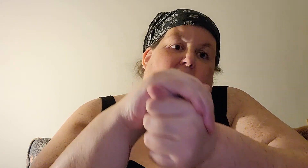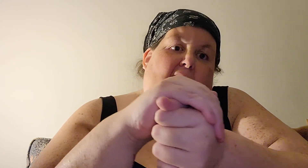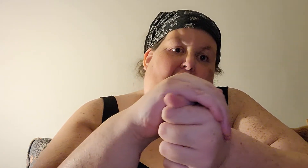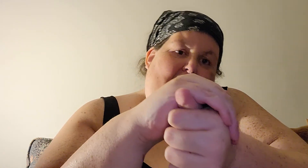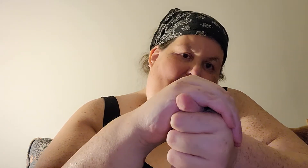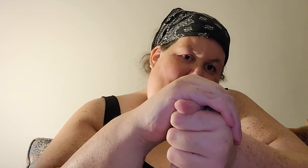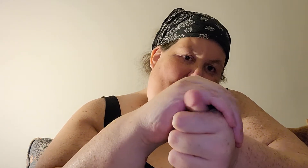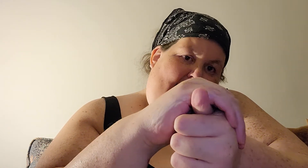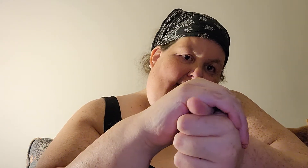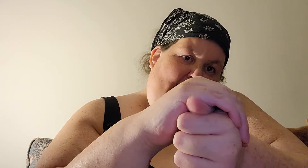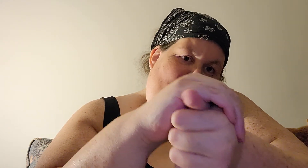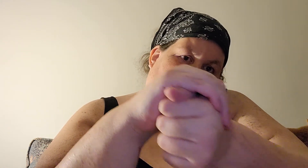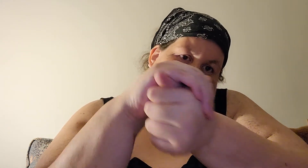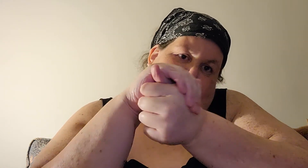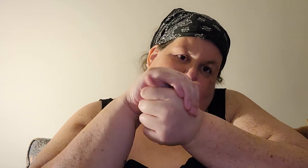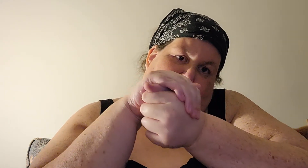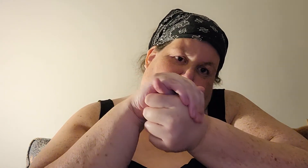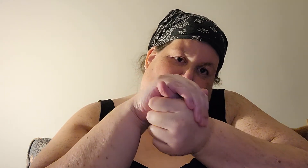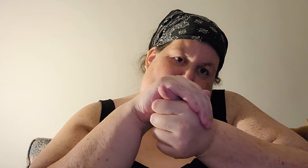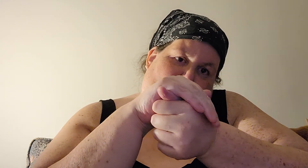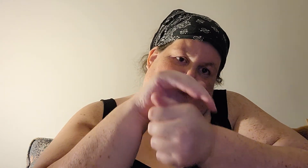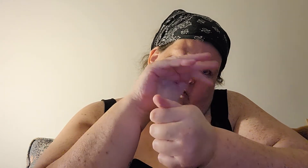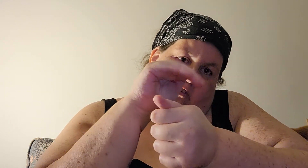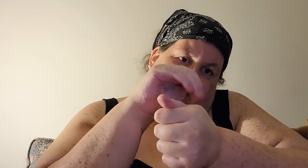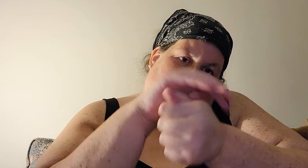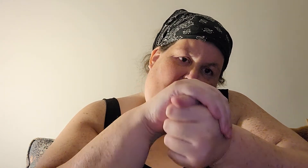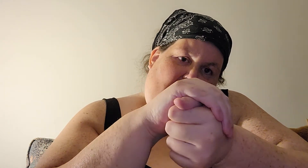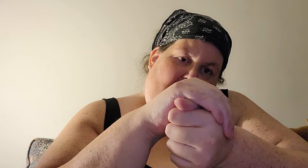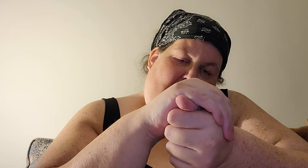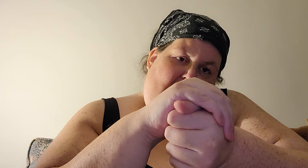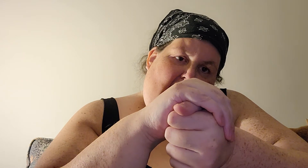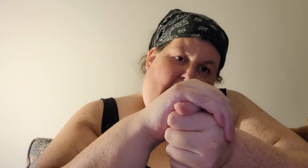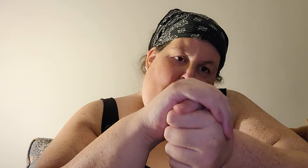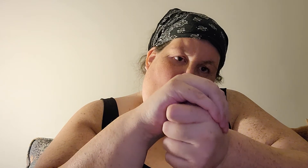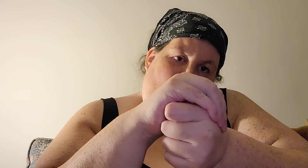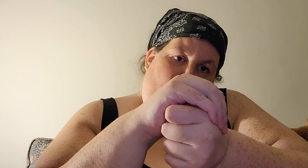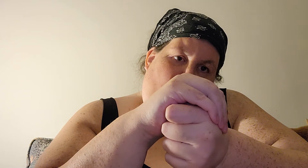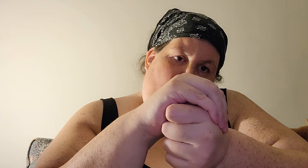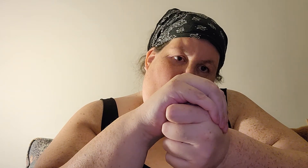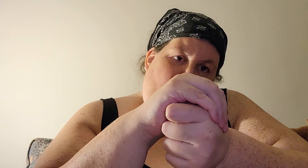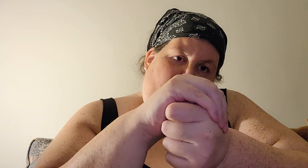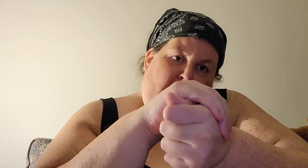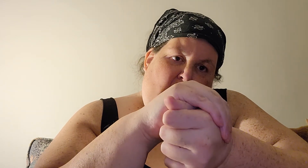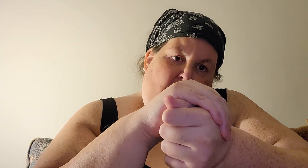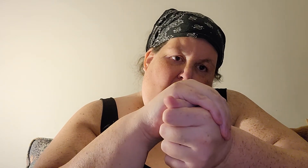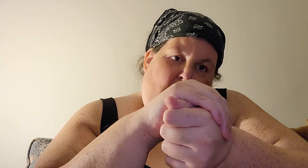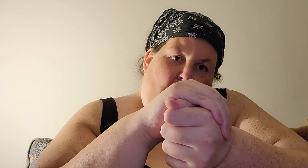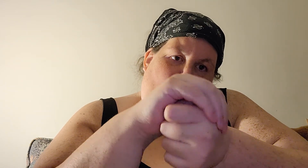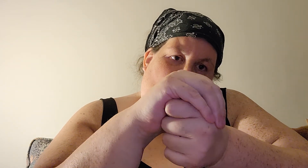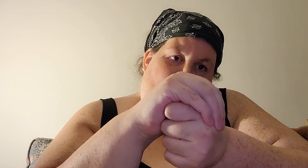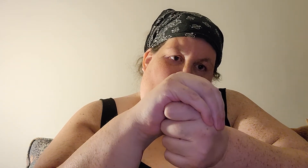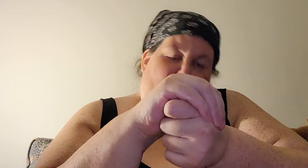Okay, that's supposed to be a turtle, you know, the shell, and boop, boop, you